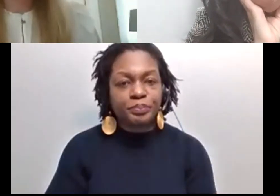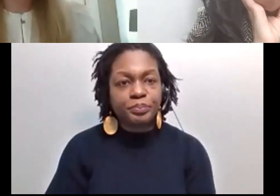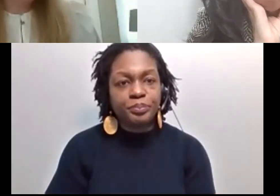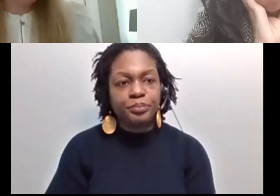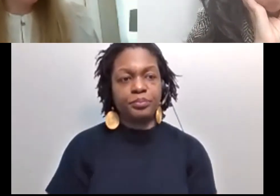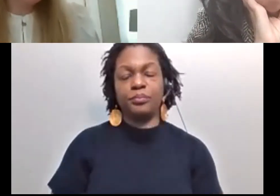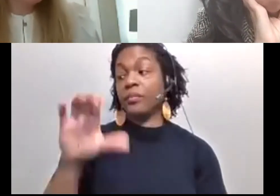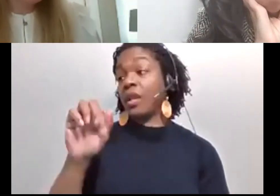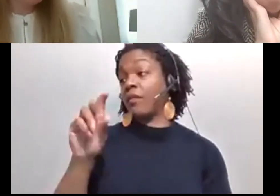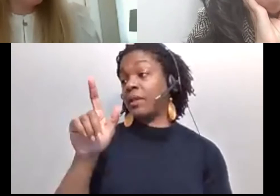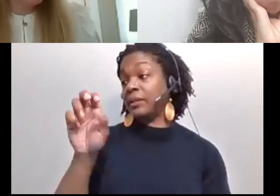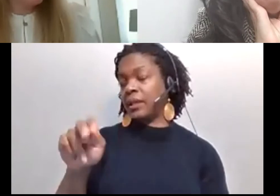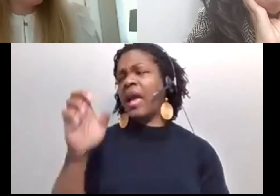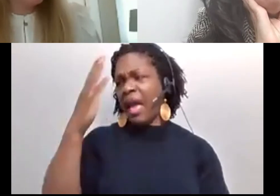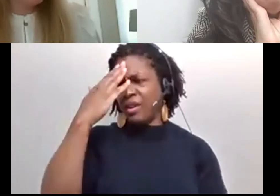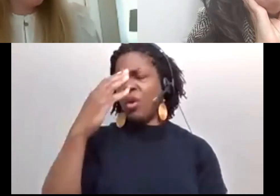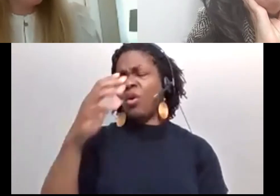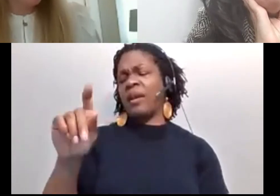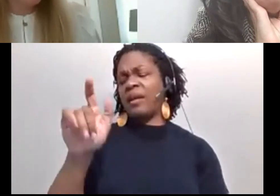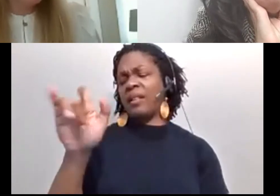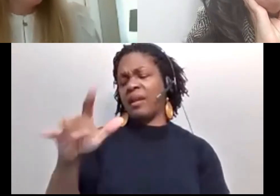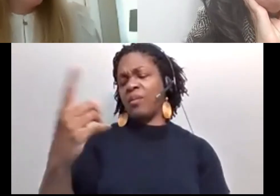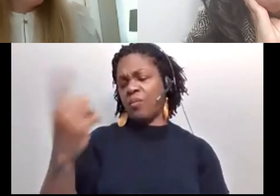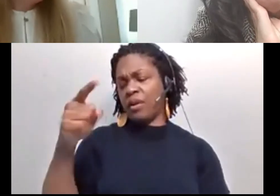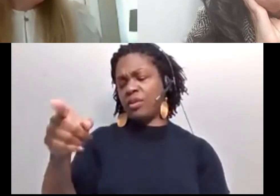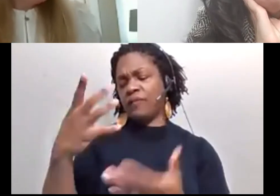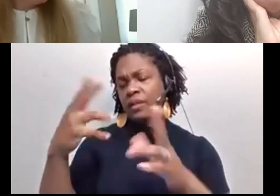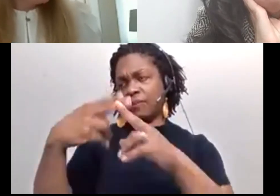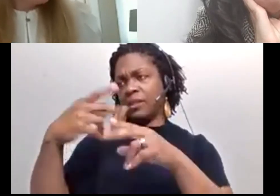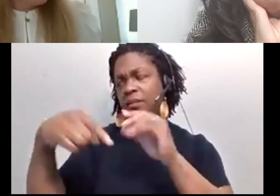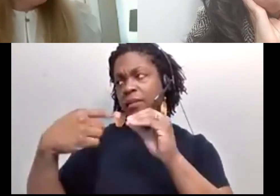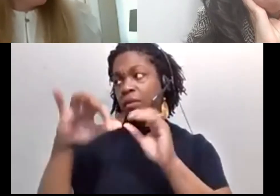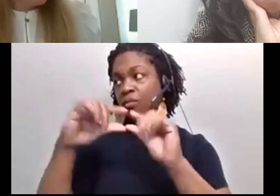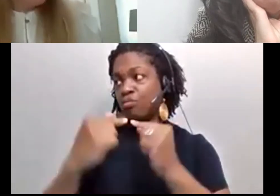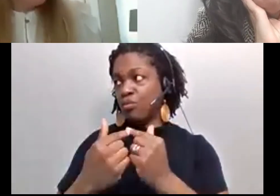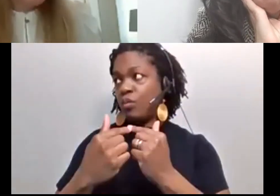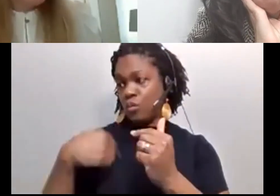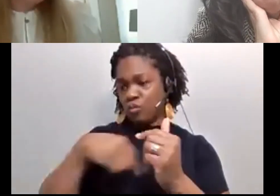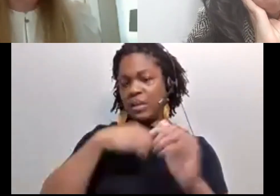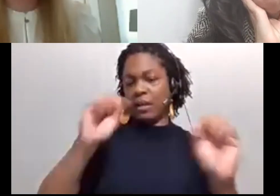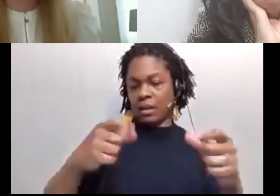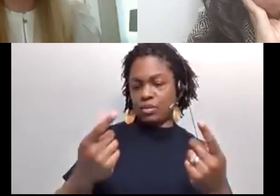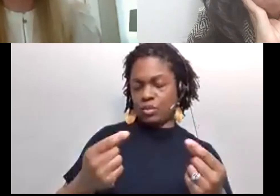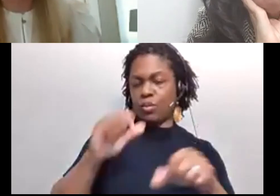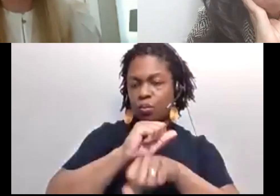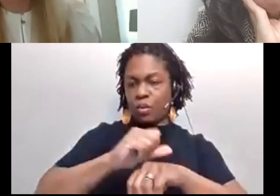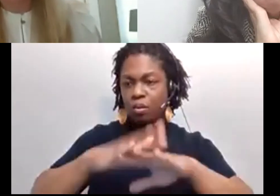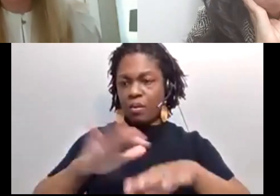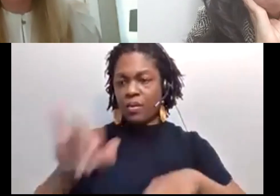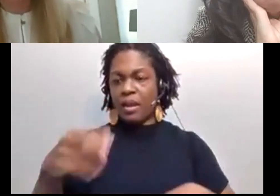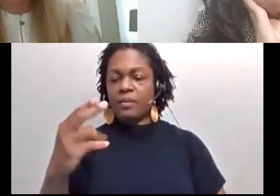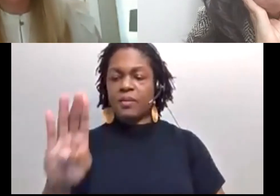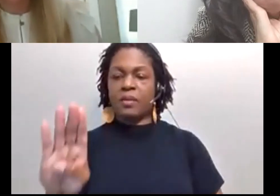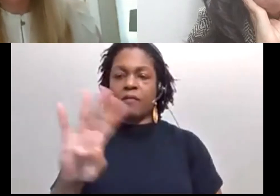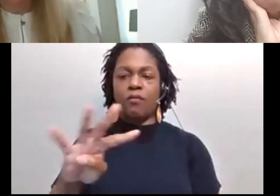Yeah, and I know, Kelly, one of the ones you had mentioned the group working on was with House Bill 446, which Bambi mentioned.